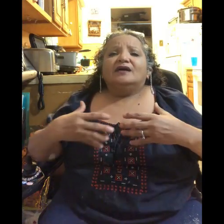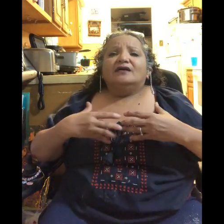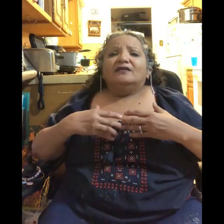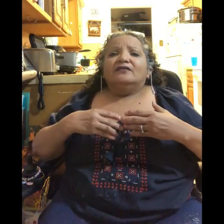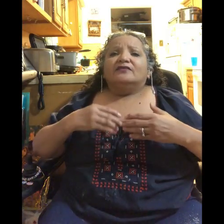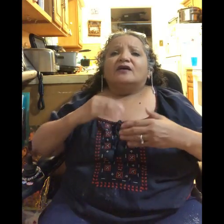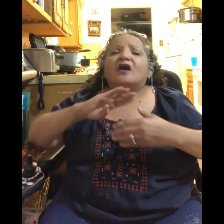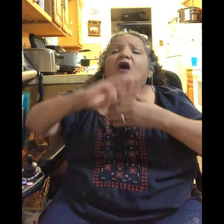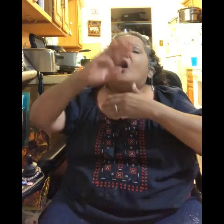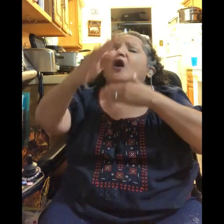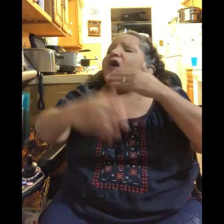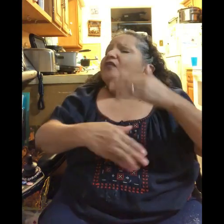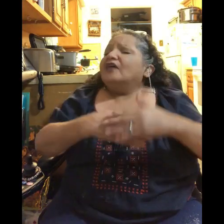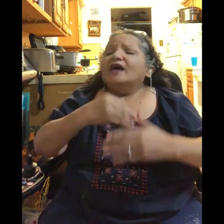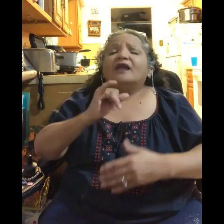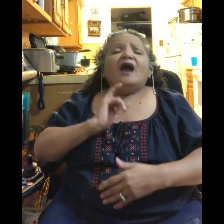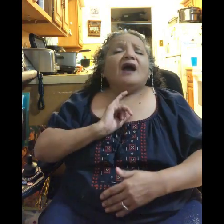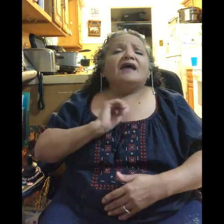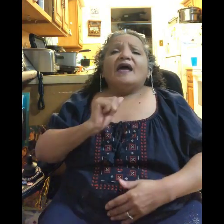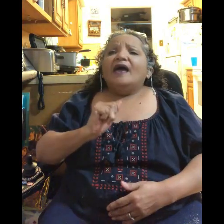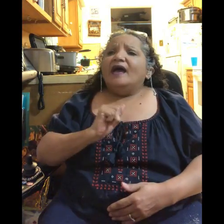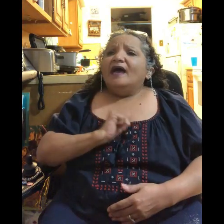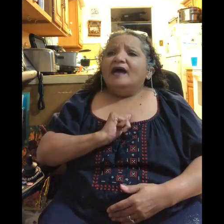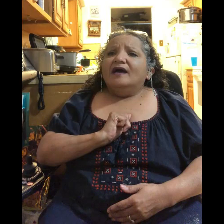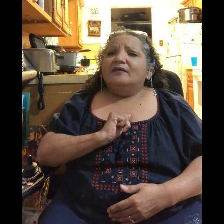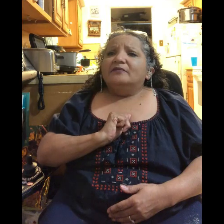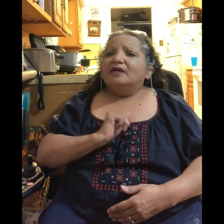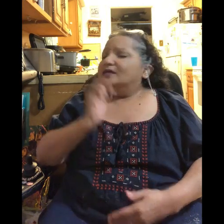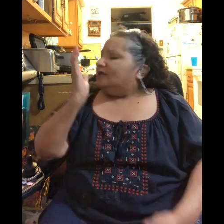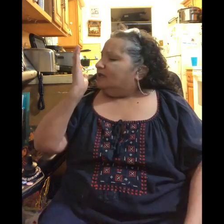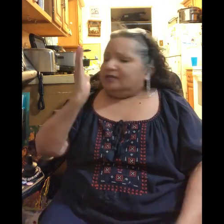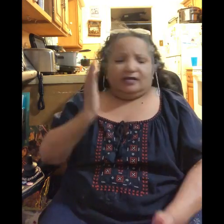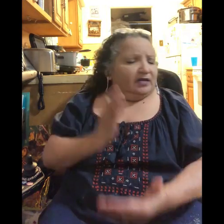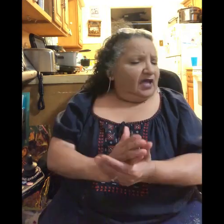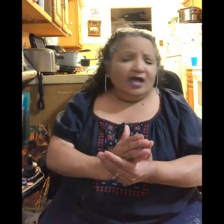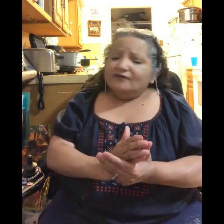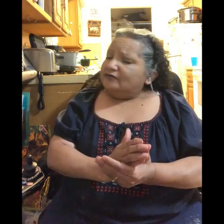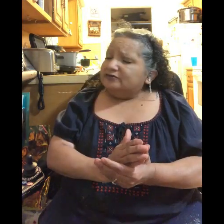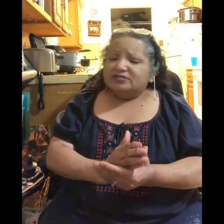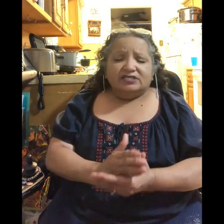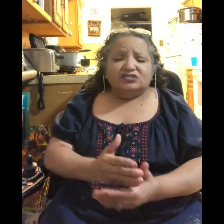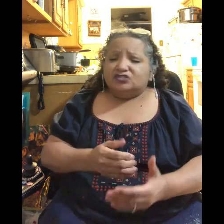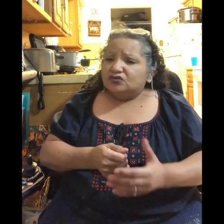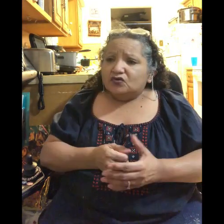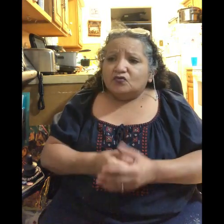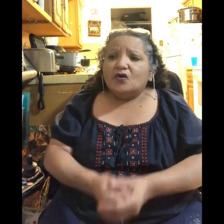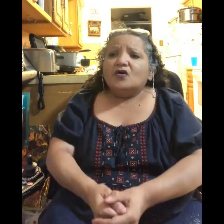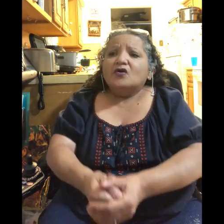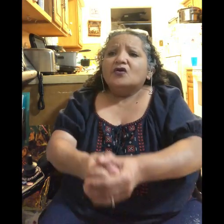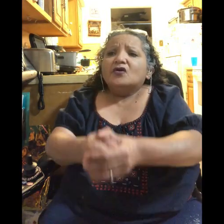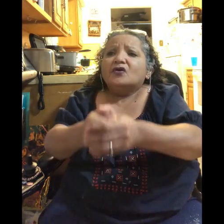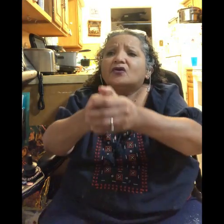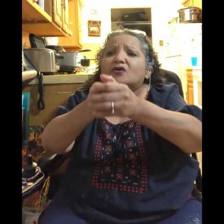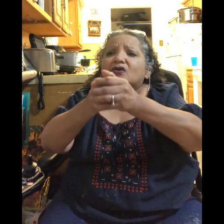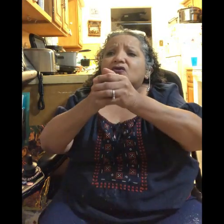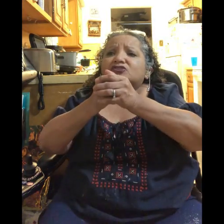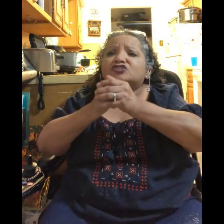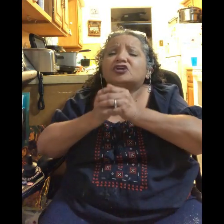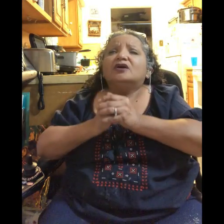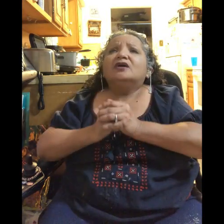breath, all that I am, never cease to worship